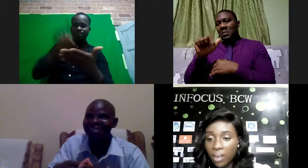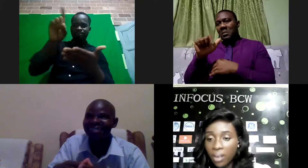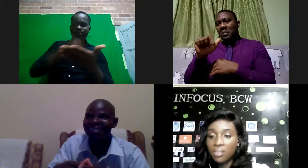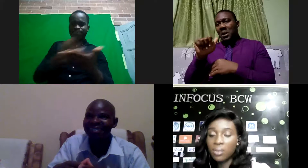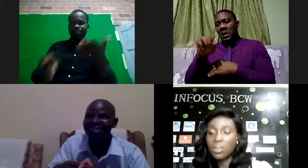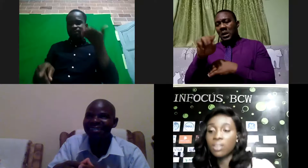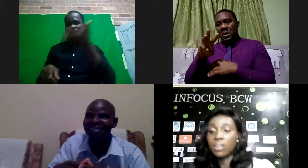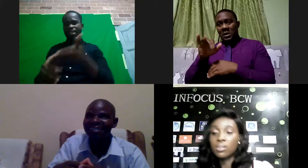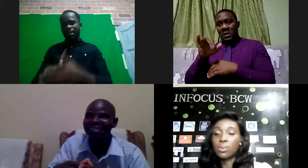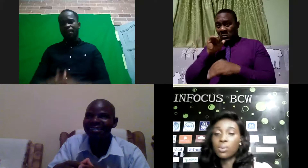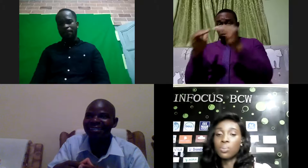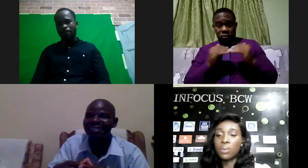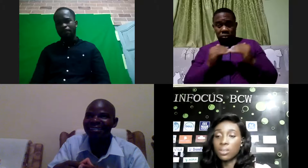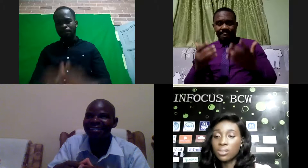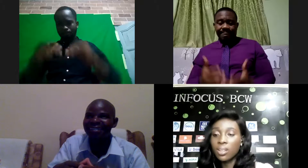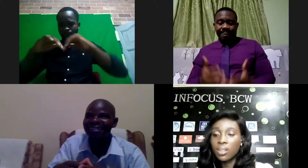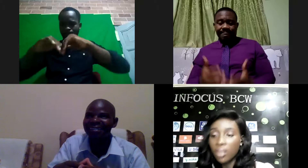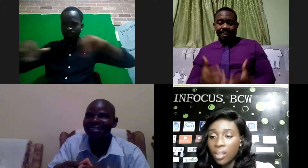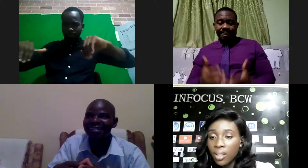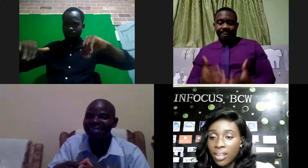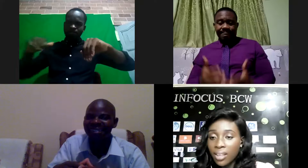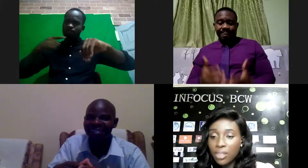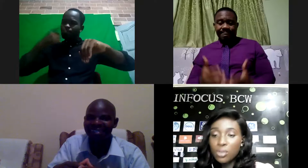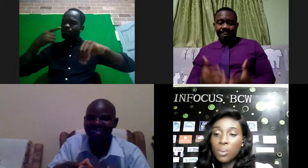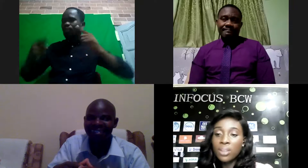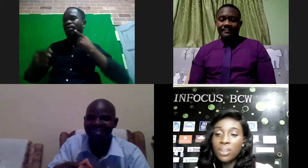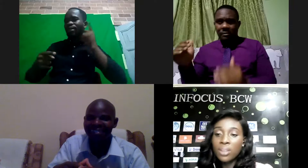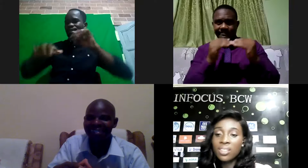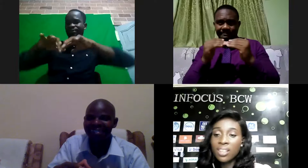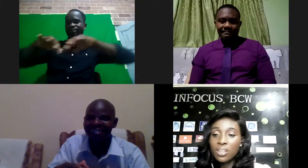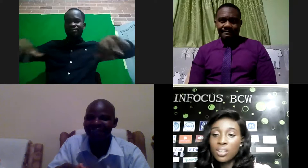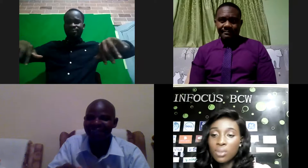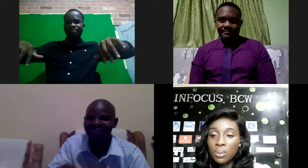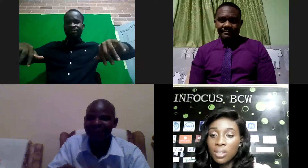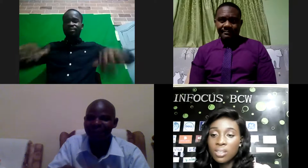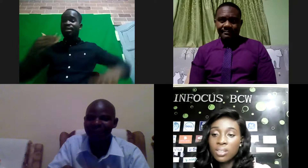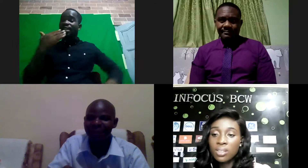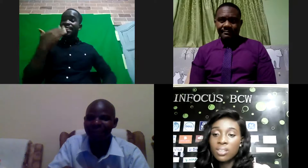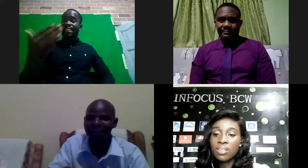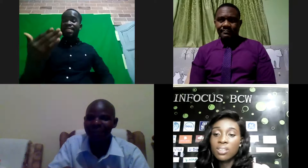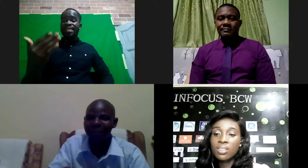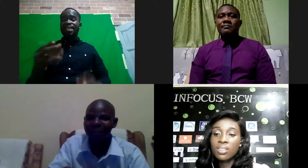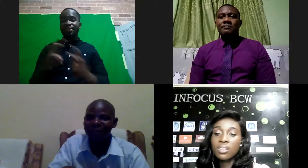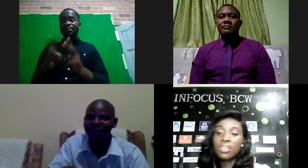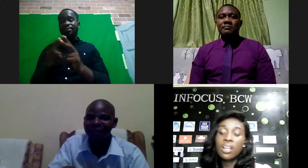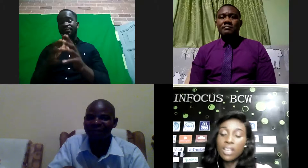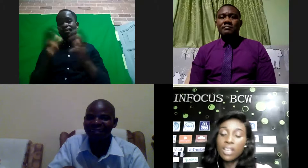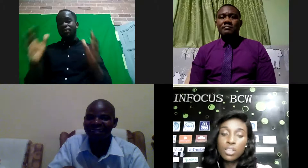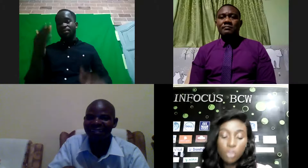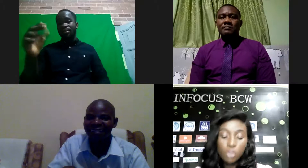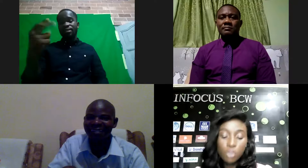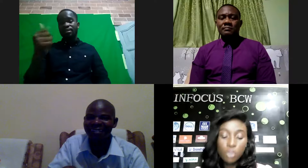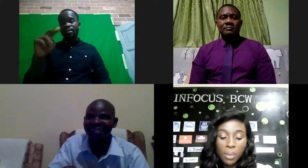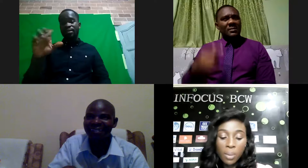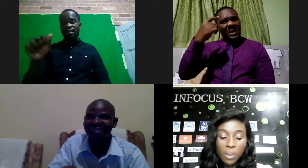Okay. Okay. That's so far. Thank Thank you you so much. Thank you so You're much. welcome. Thank you